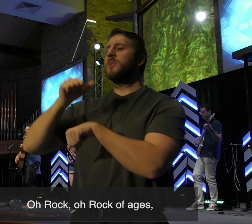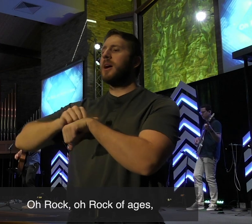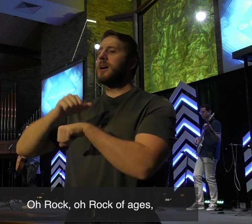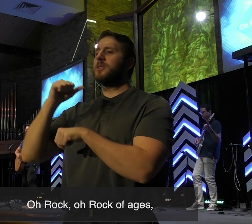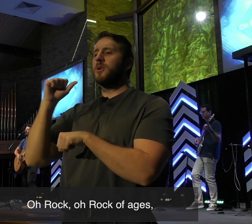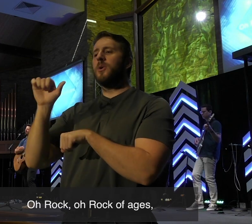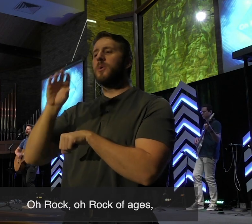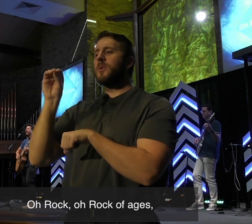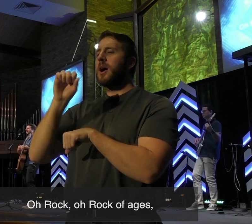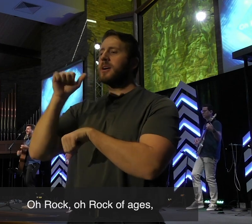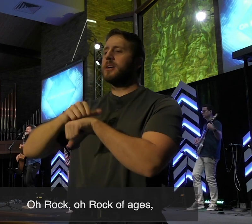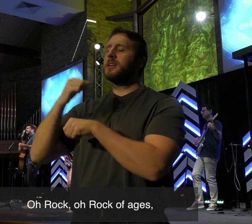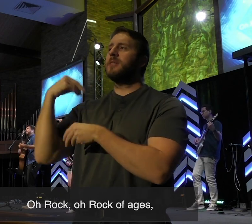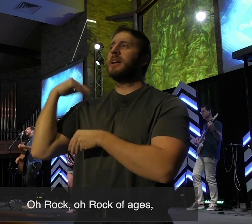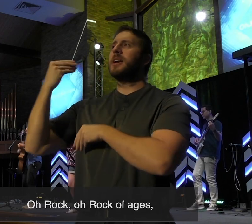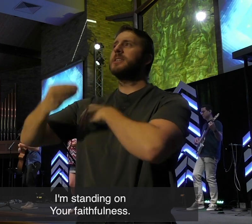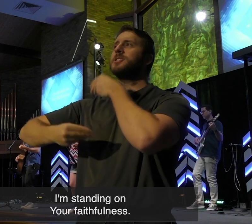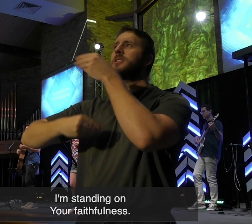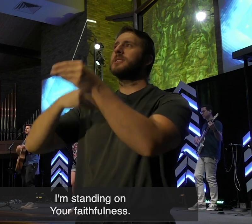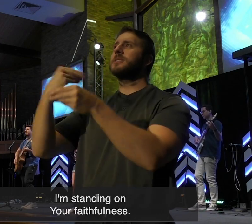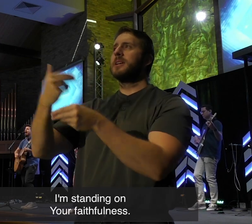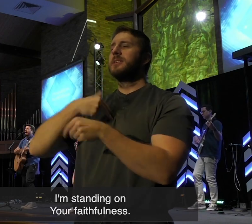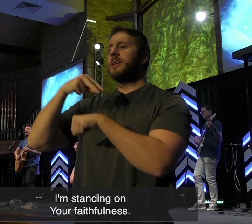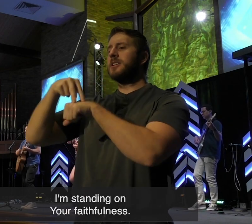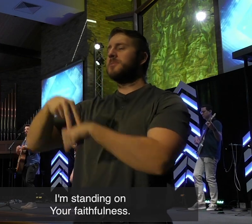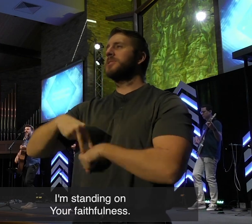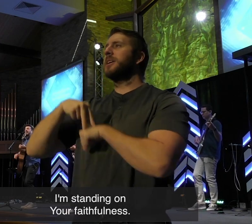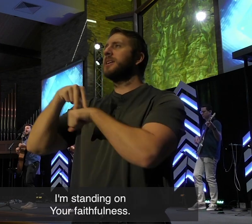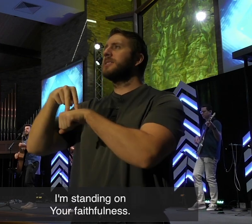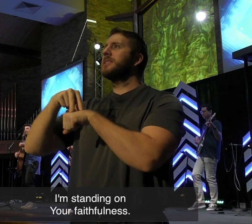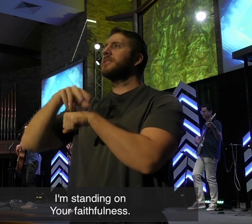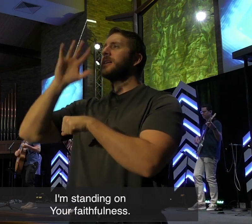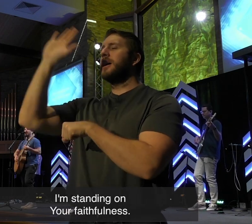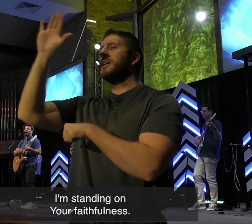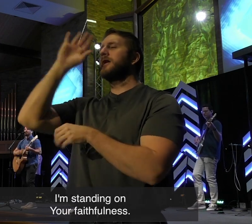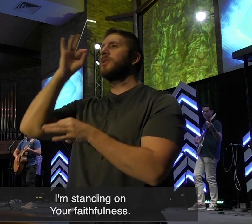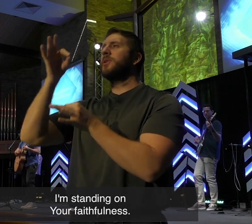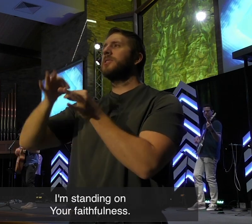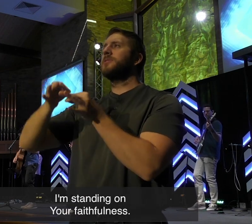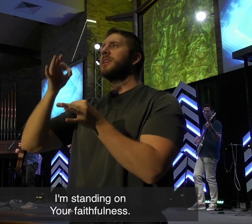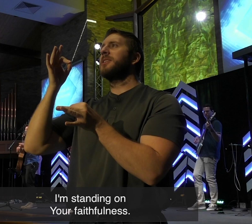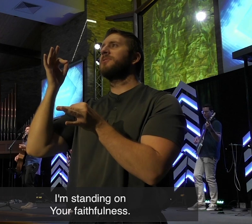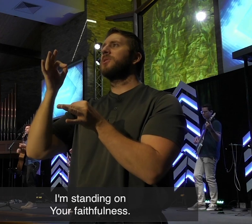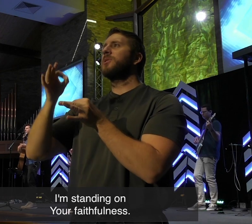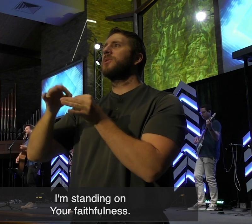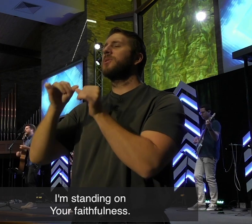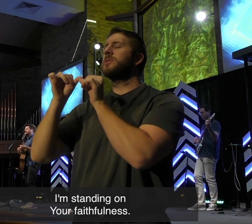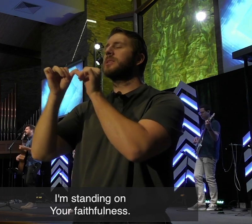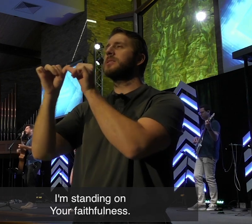ages, oh rock of ages. I'm standing on your